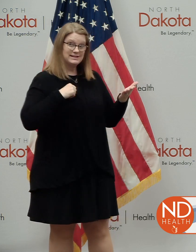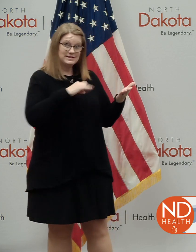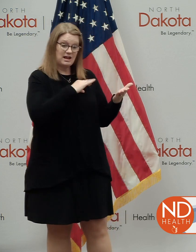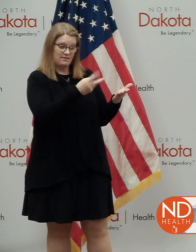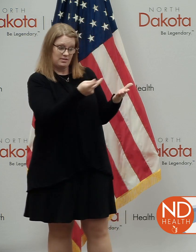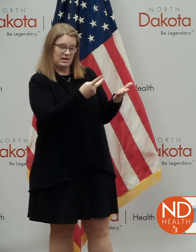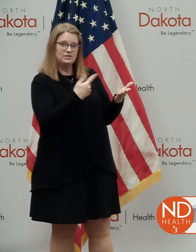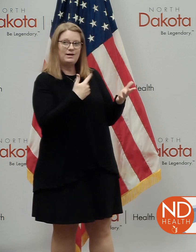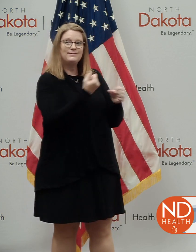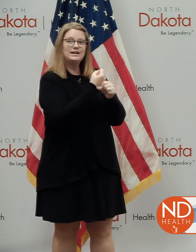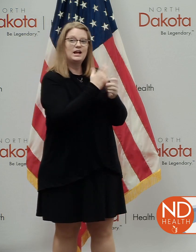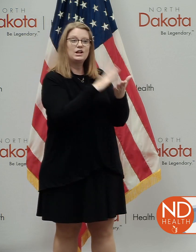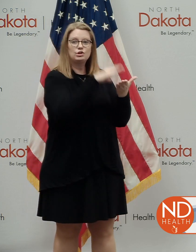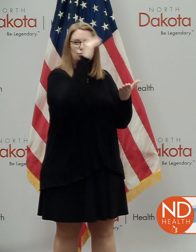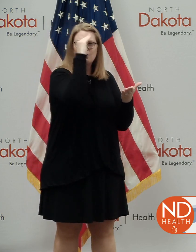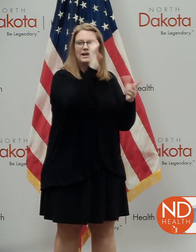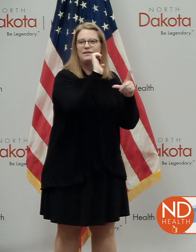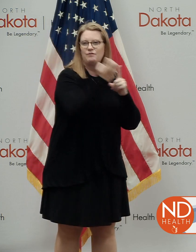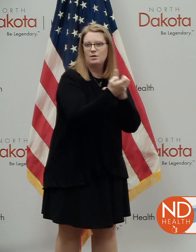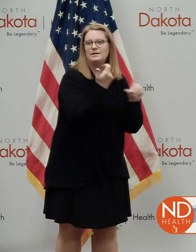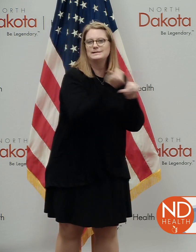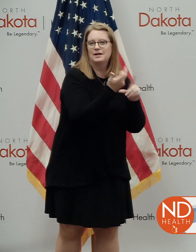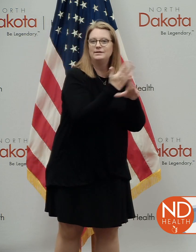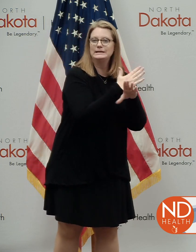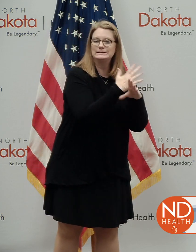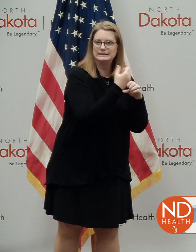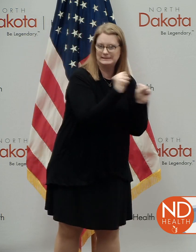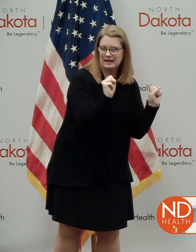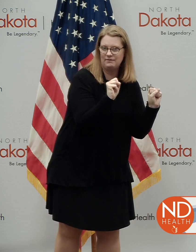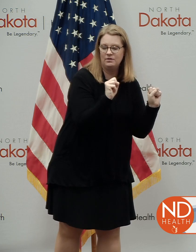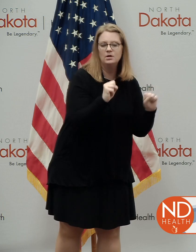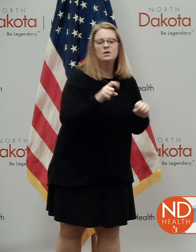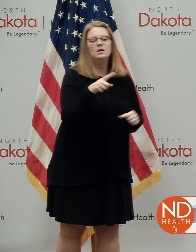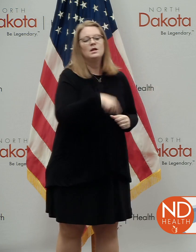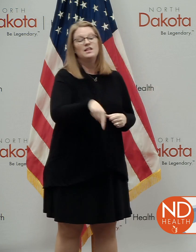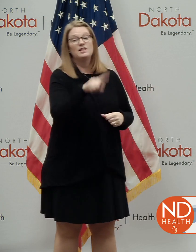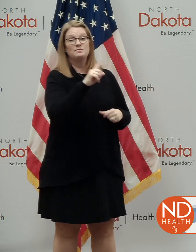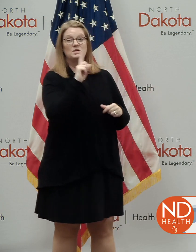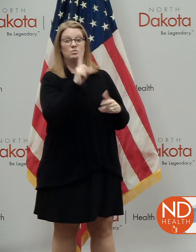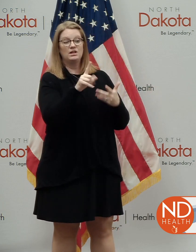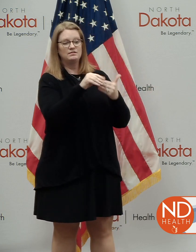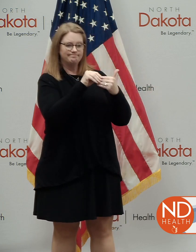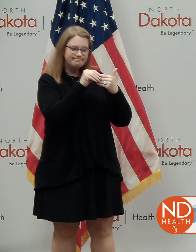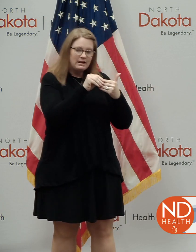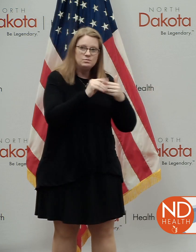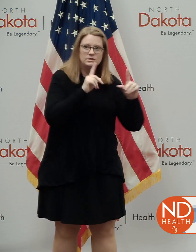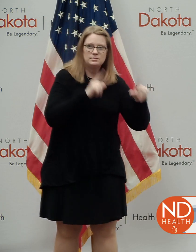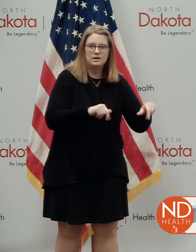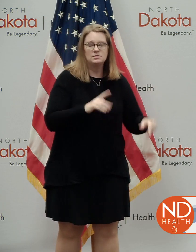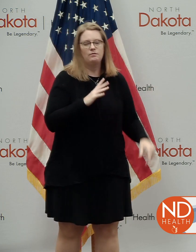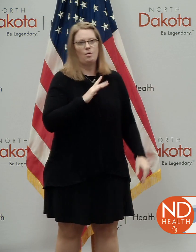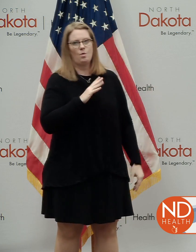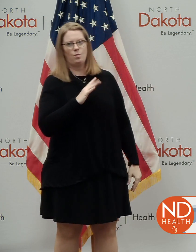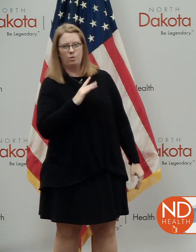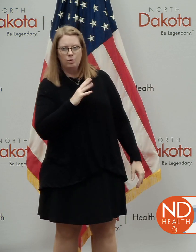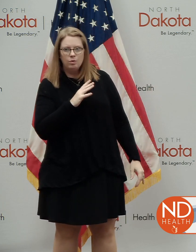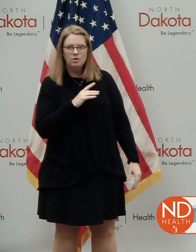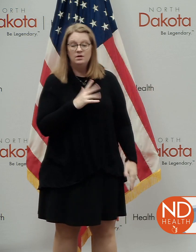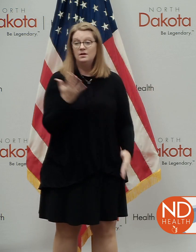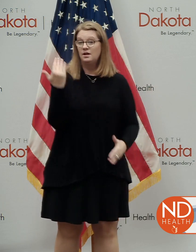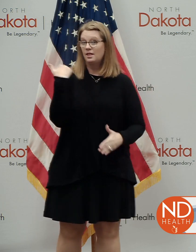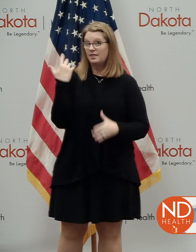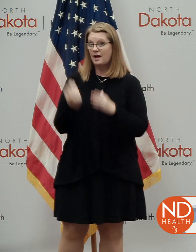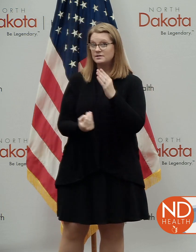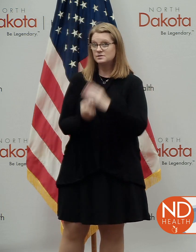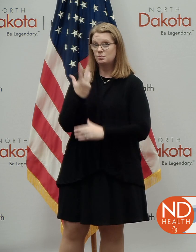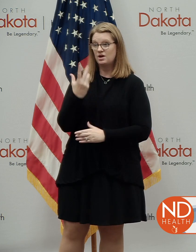environment. And to say they have met the challenge and have been nimble and responsive is an understatement. In just a few days last